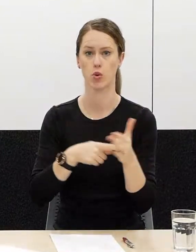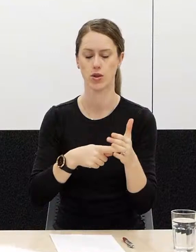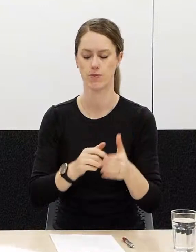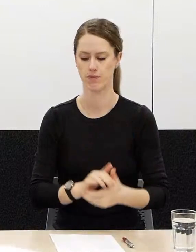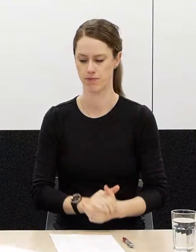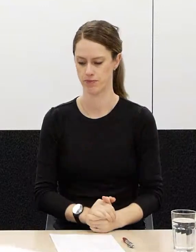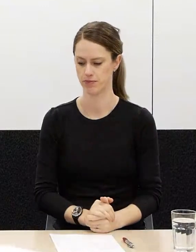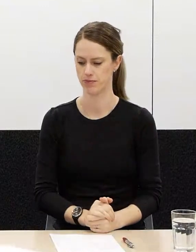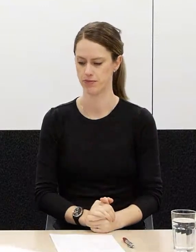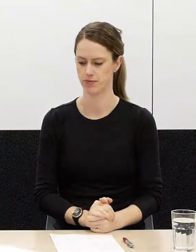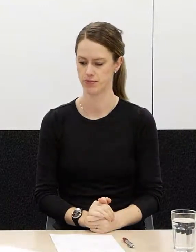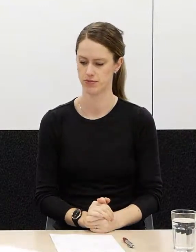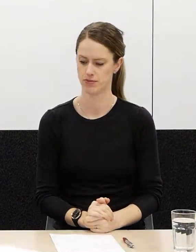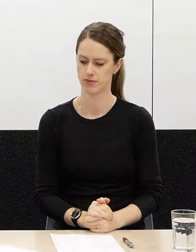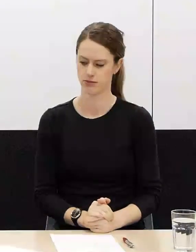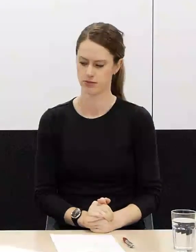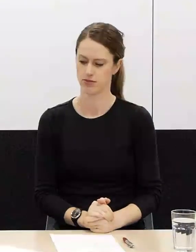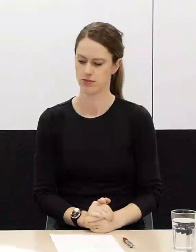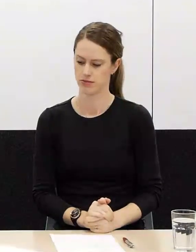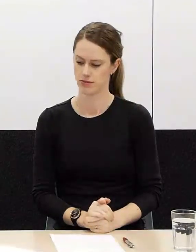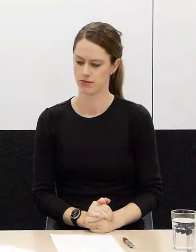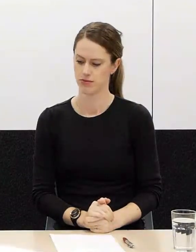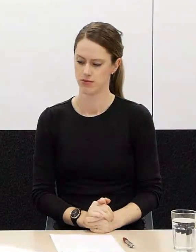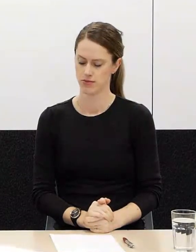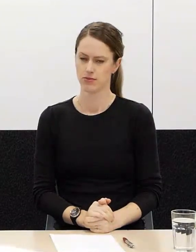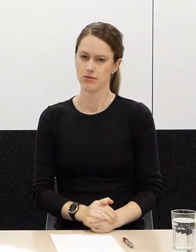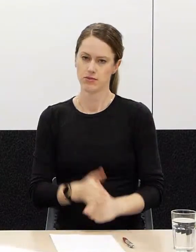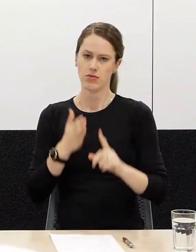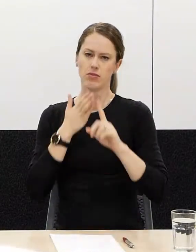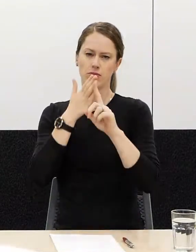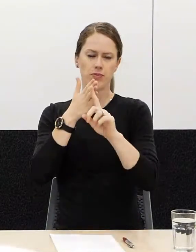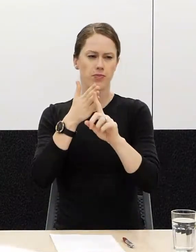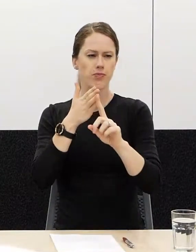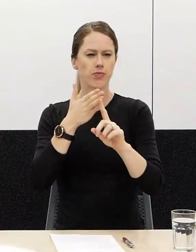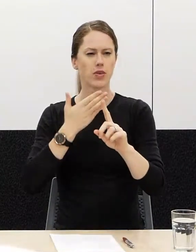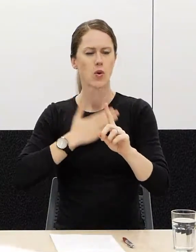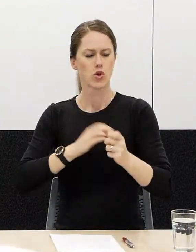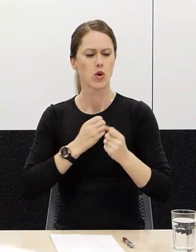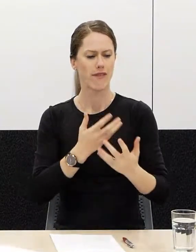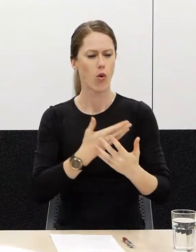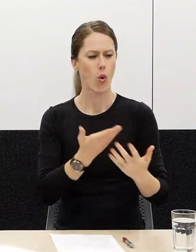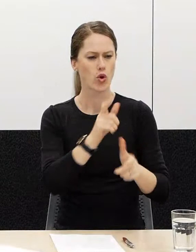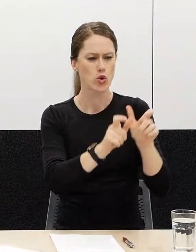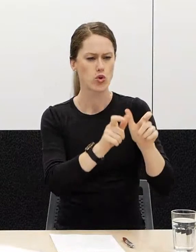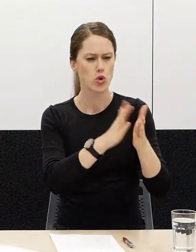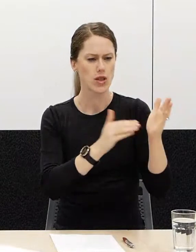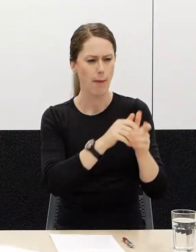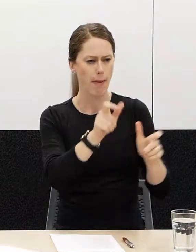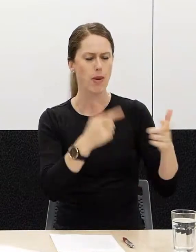important. The goal specifically focuses our attention to deliver for all New Zealanders the best